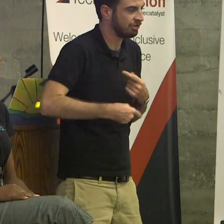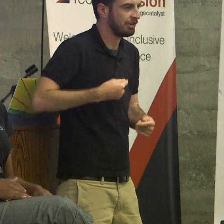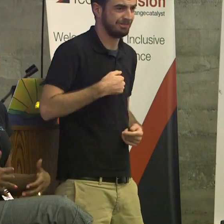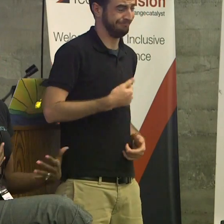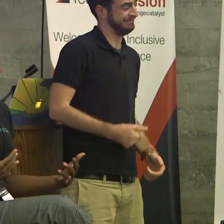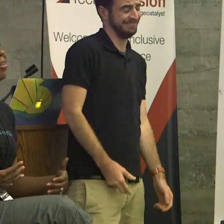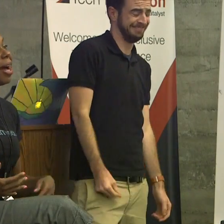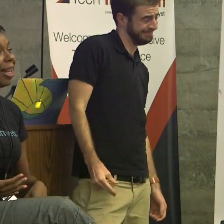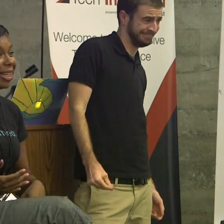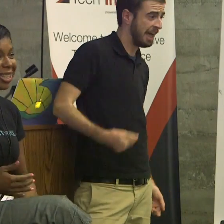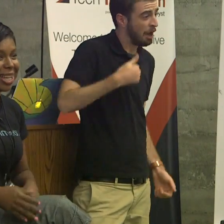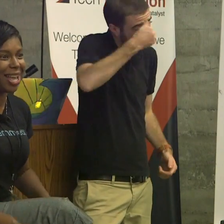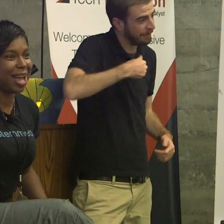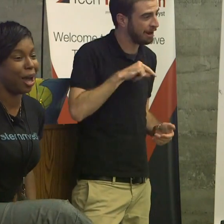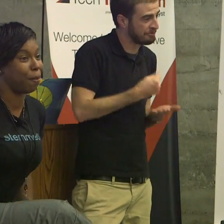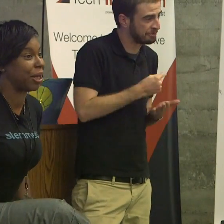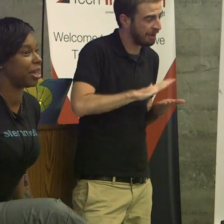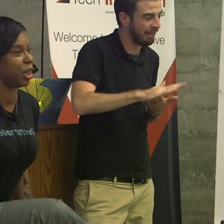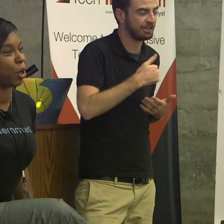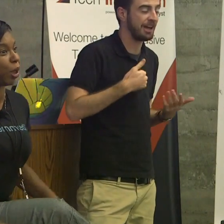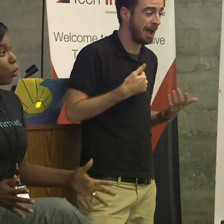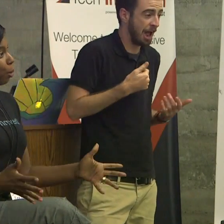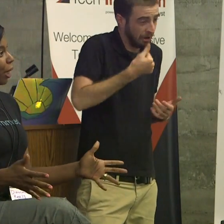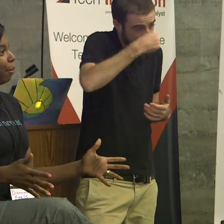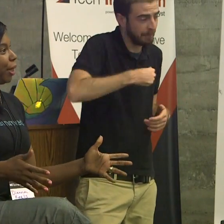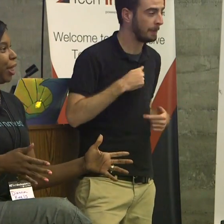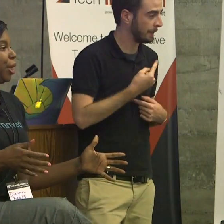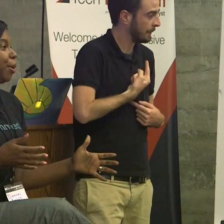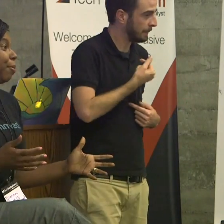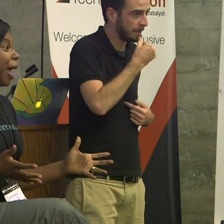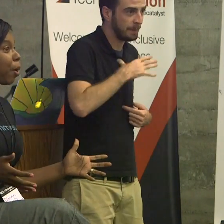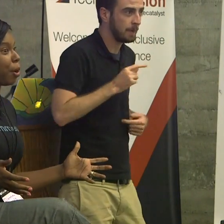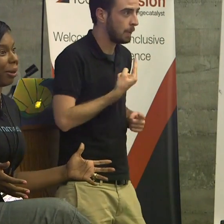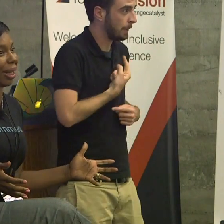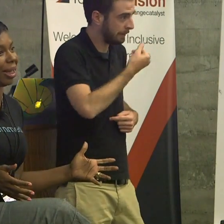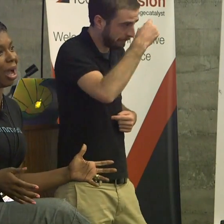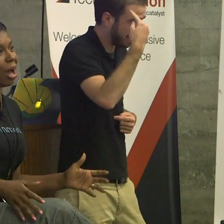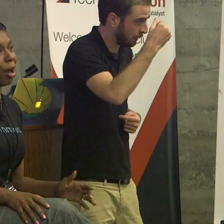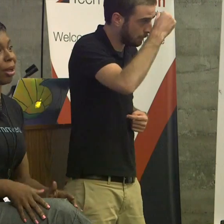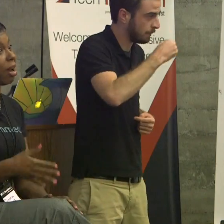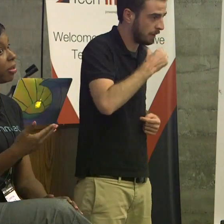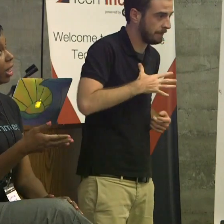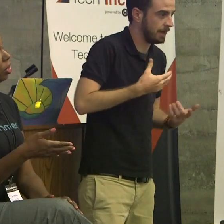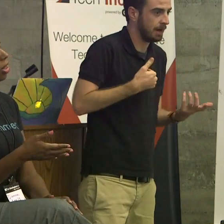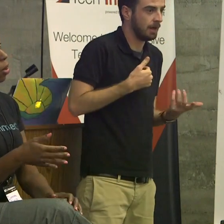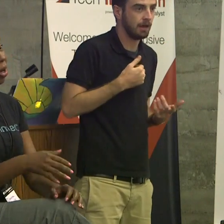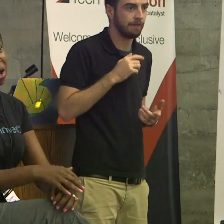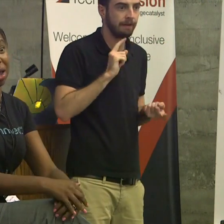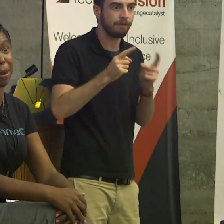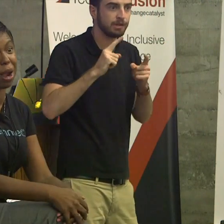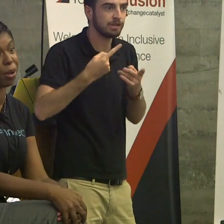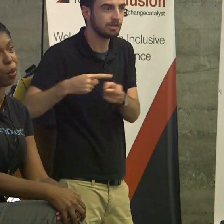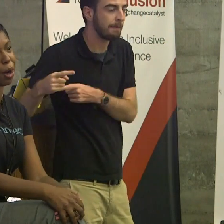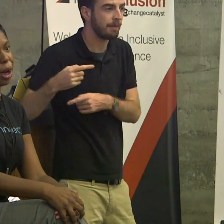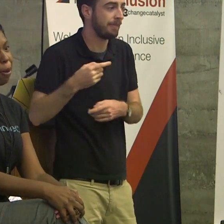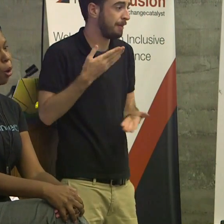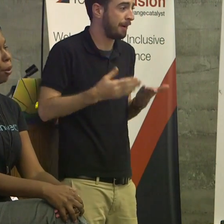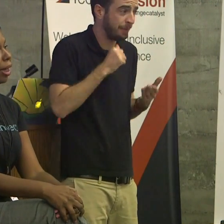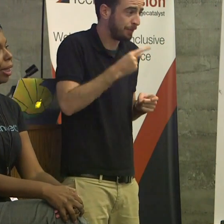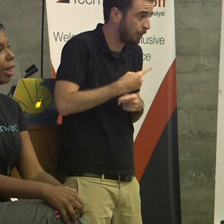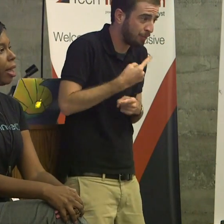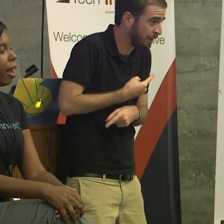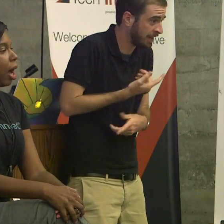And I remember when I came out of college, being the only woman, being the only Black woman, conversations that went on that probably